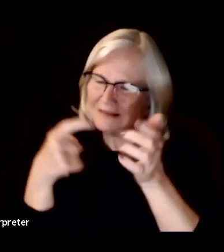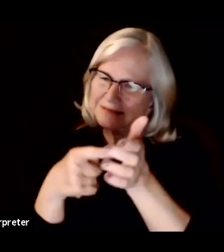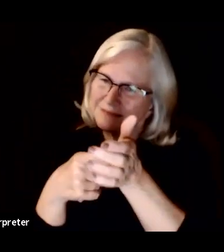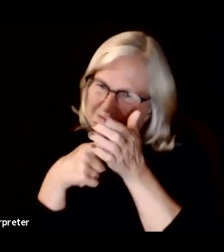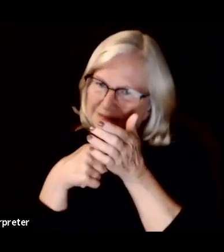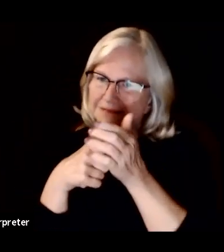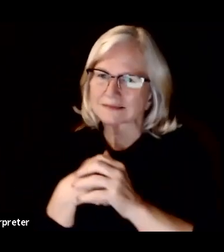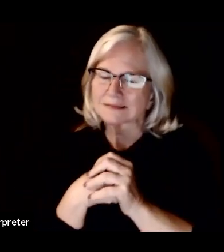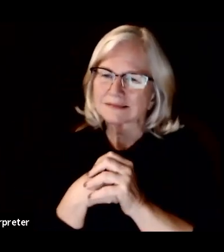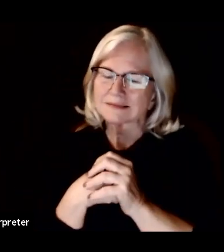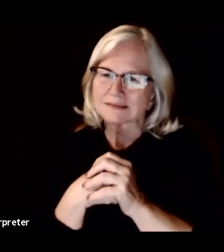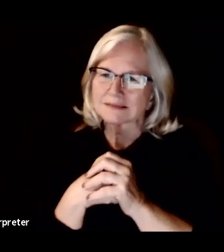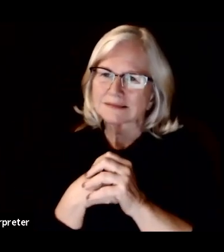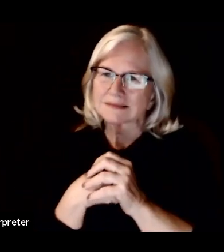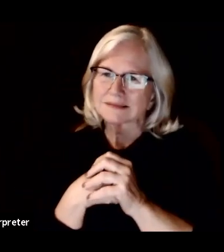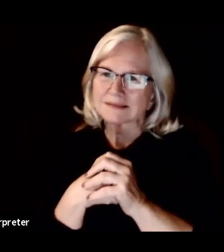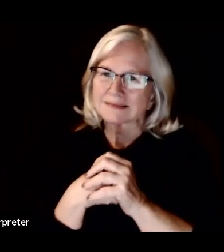Thank you.